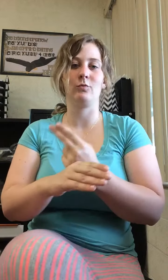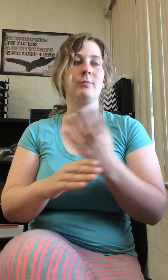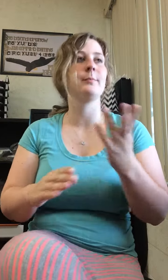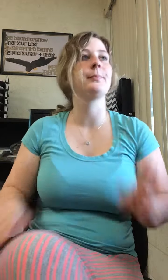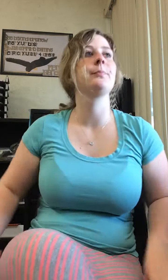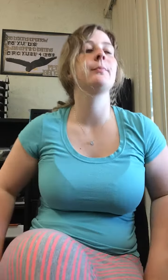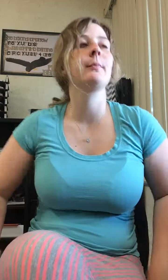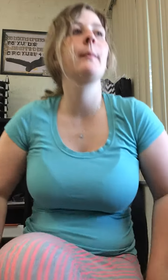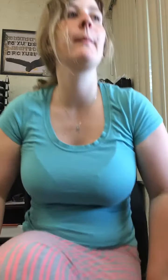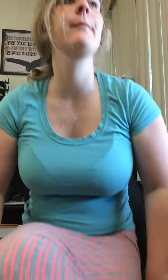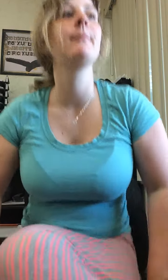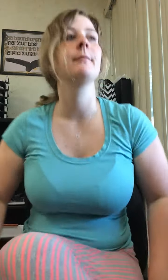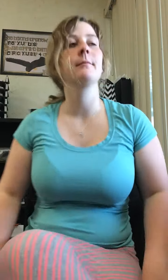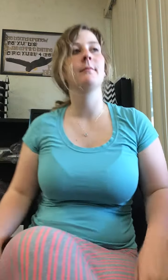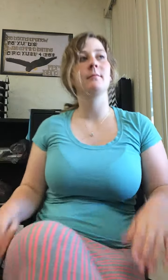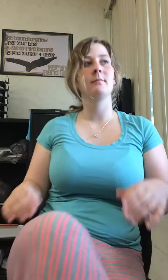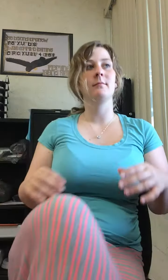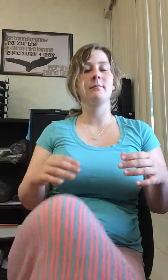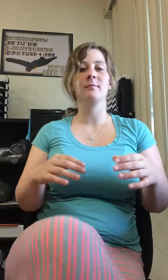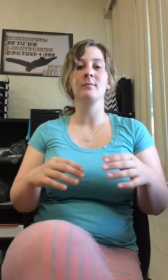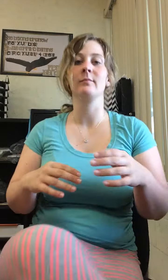off my cake space here.